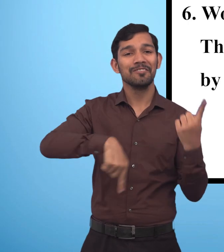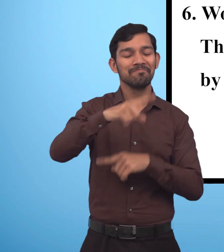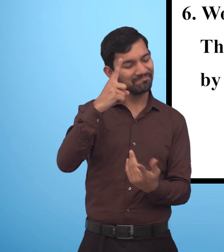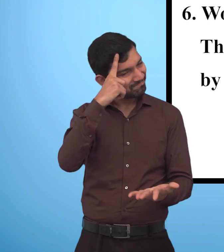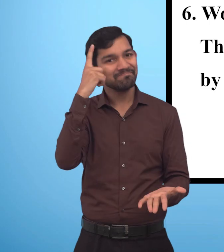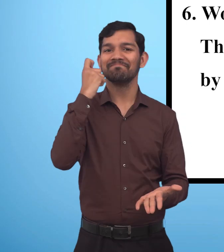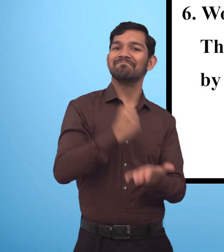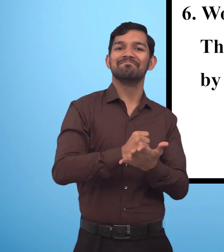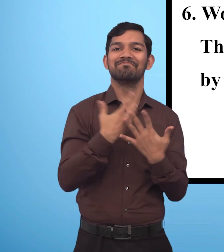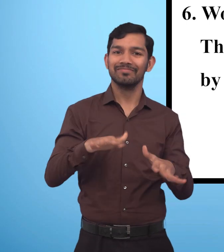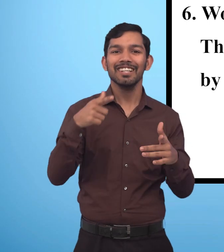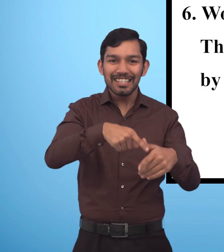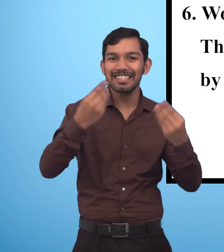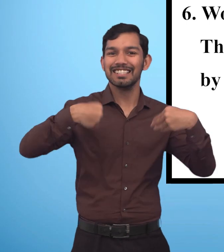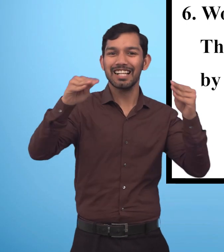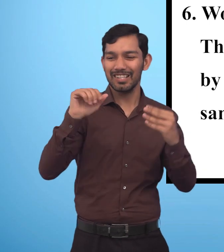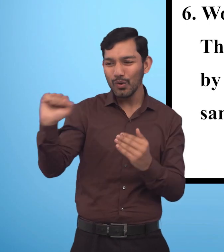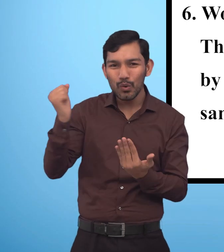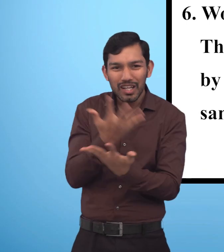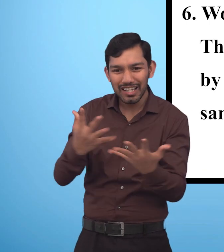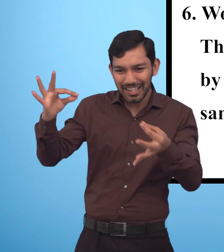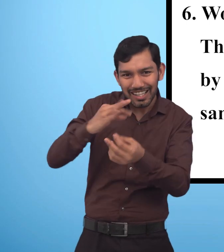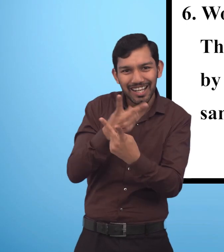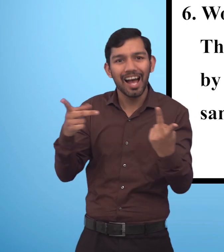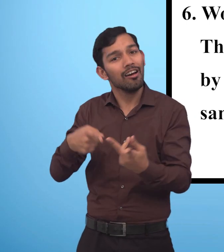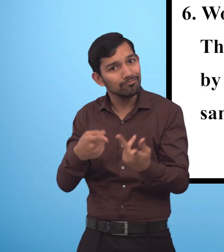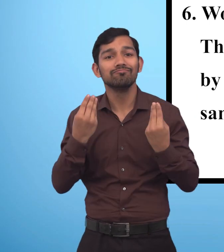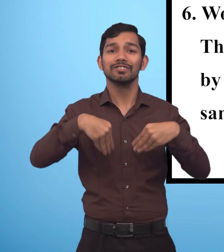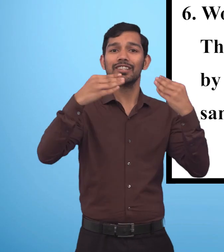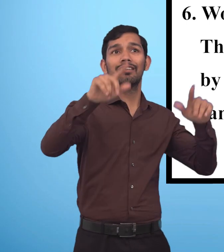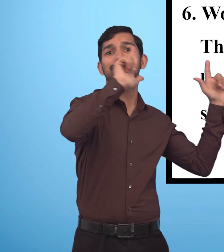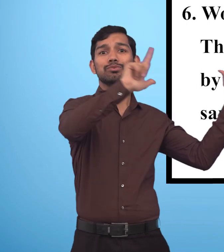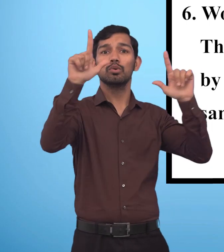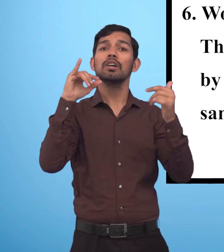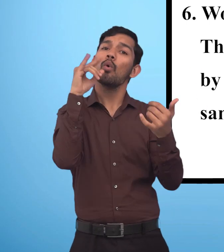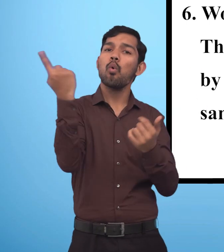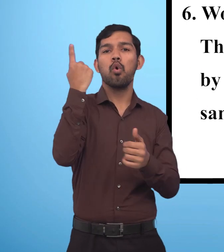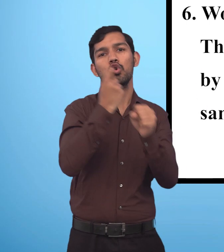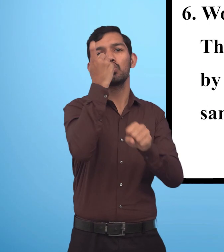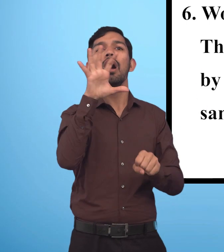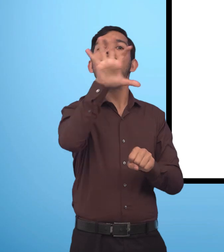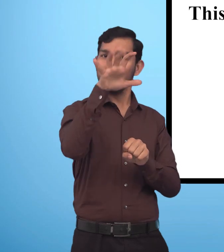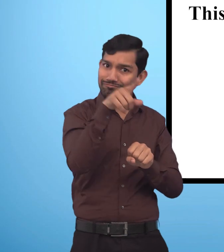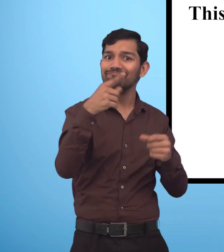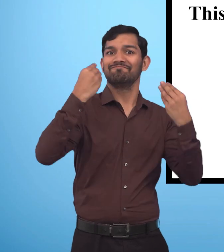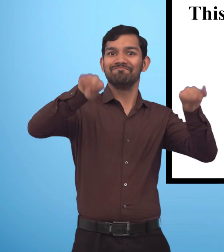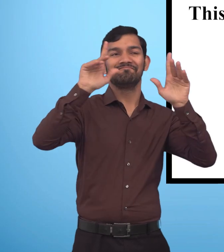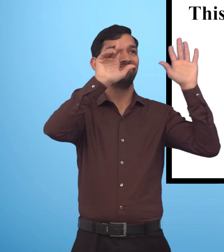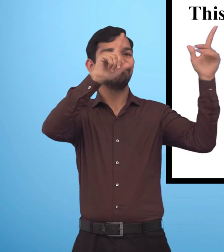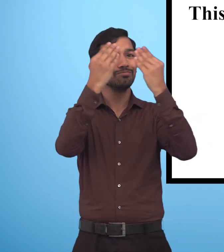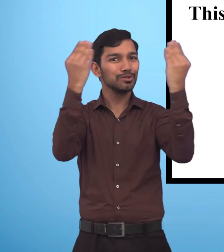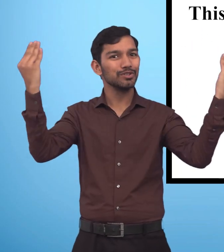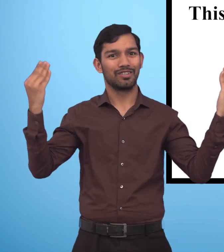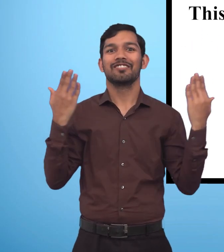her work. They decided to display some samples of her embroidery at a state exhibition. This